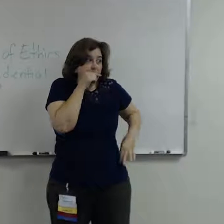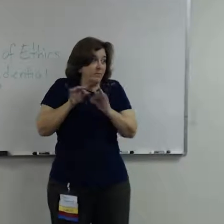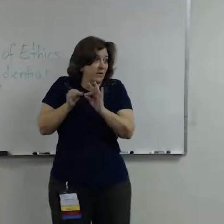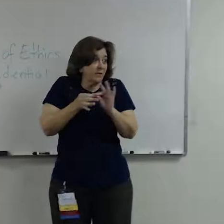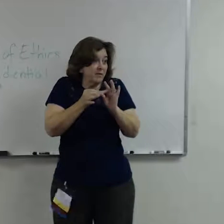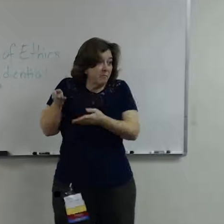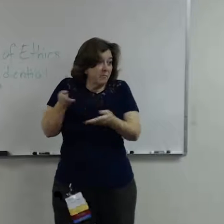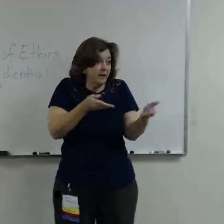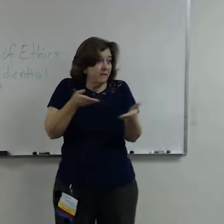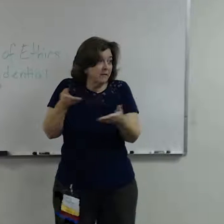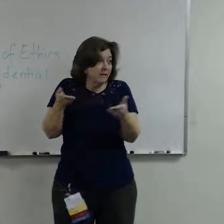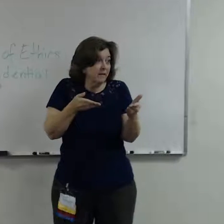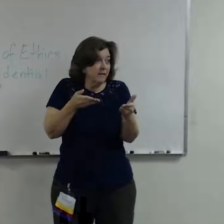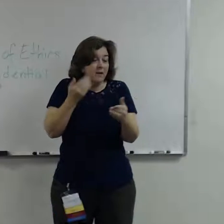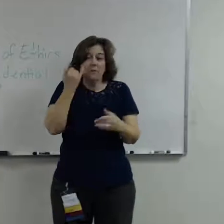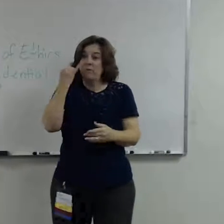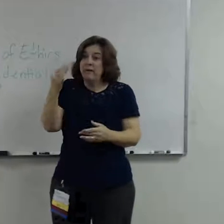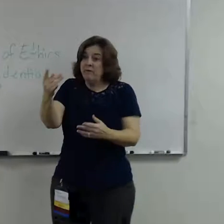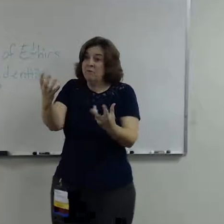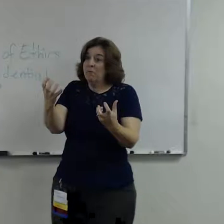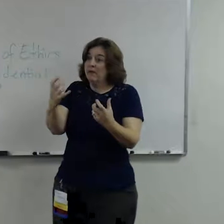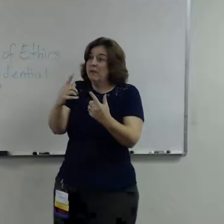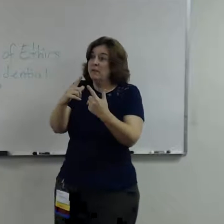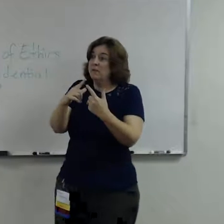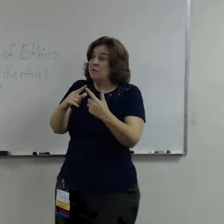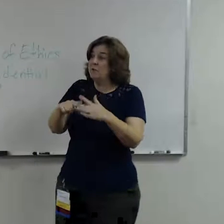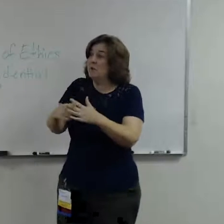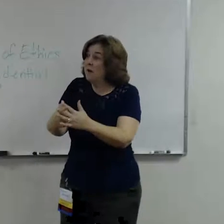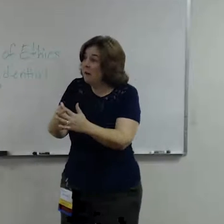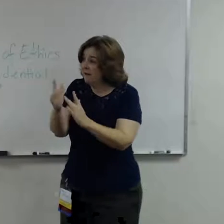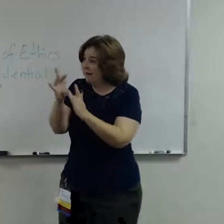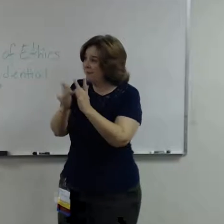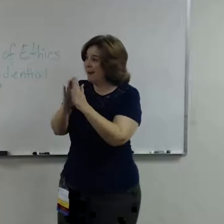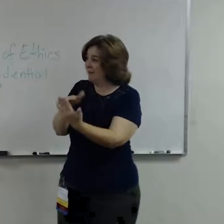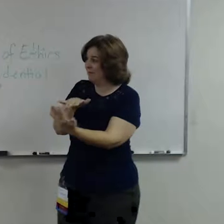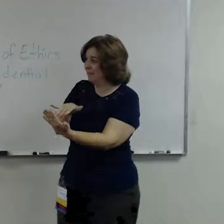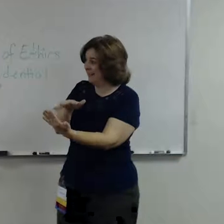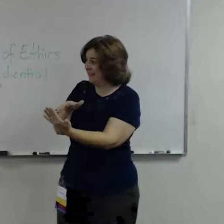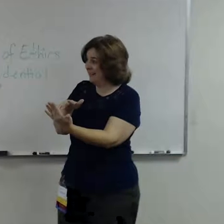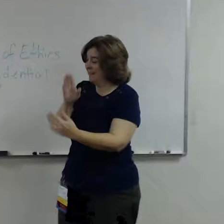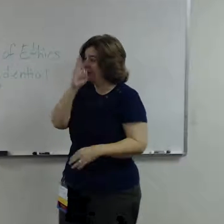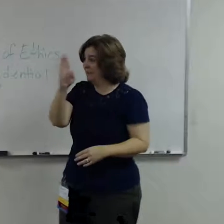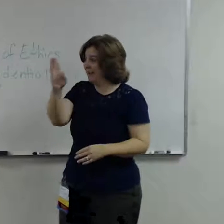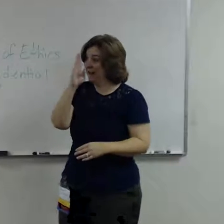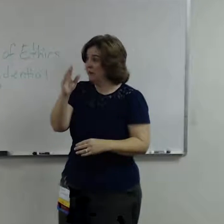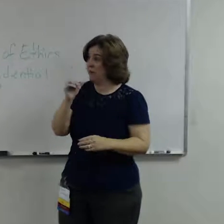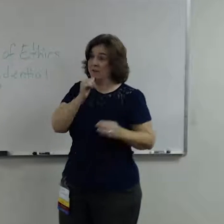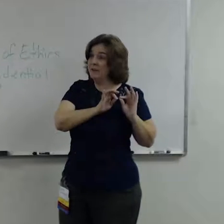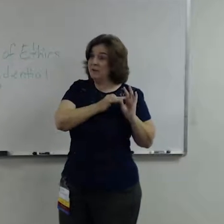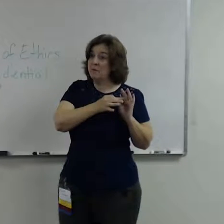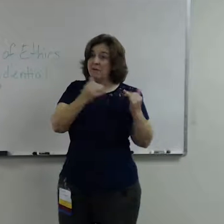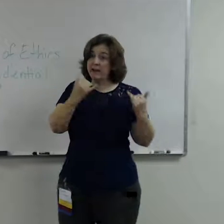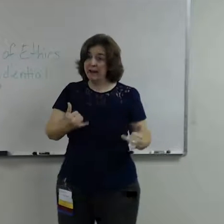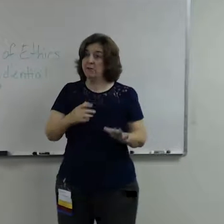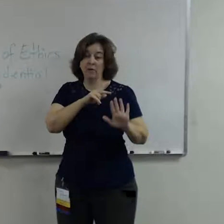Just interpret. What if you want to start a Bible study? Okay, You're not interpreting now. You're on your